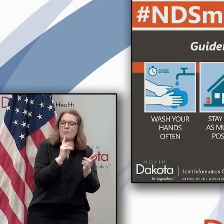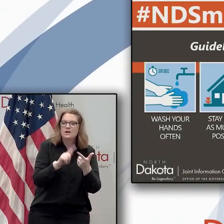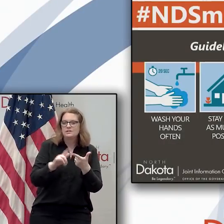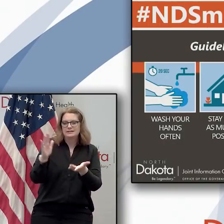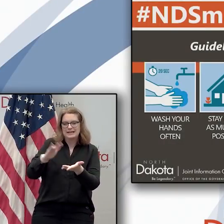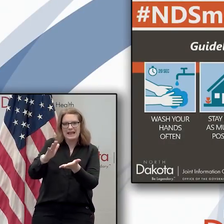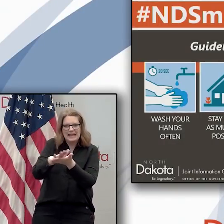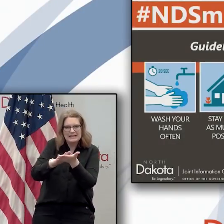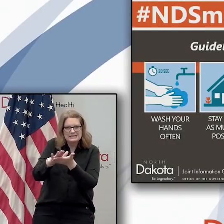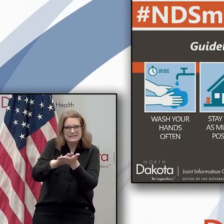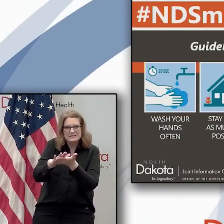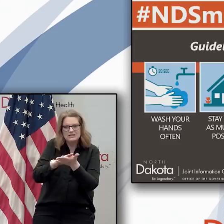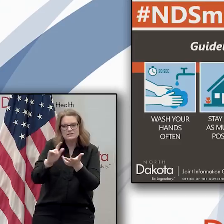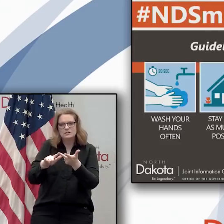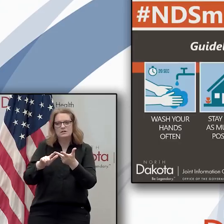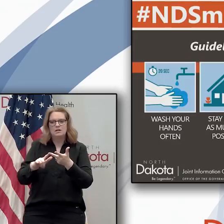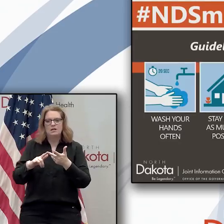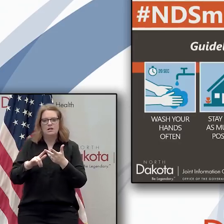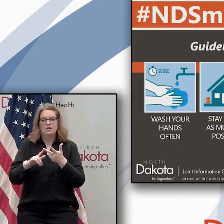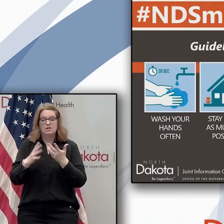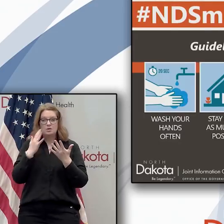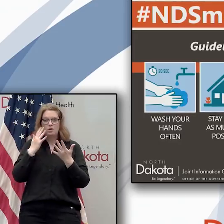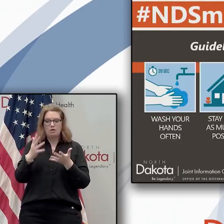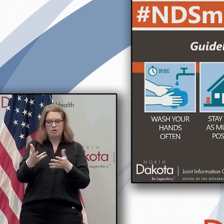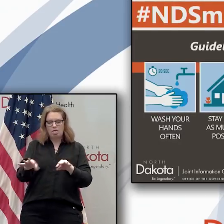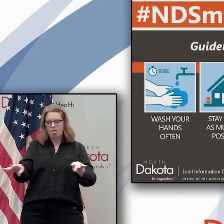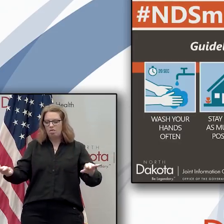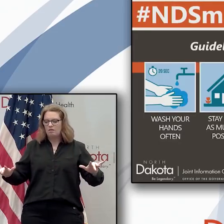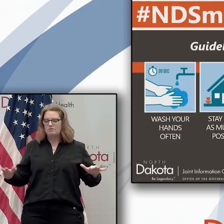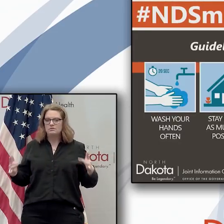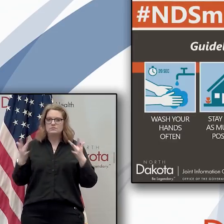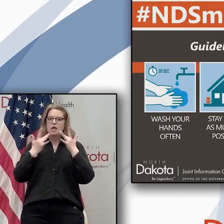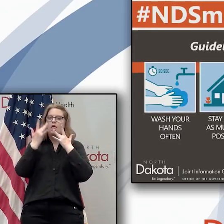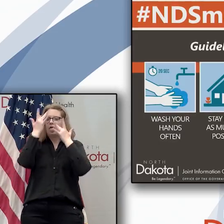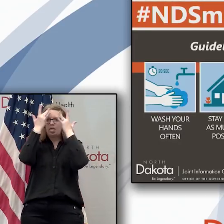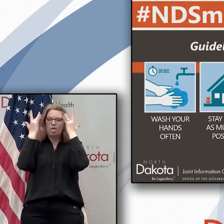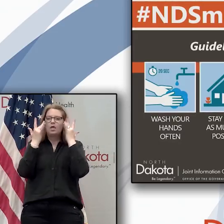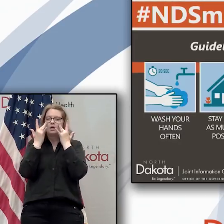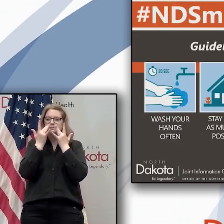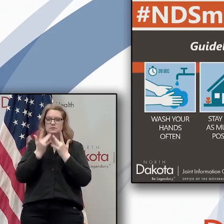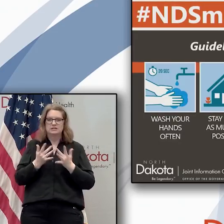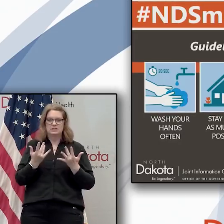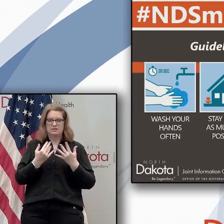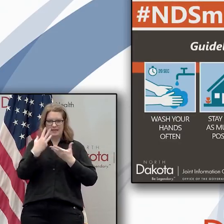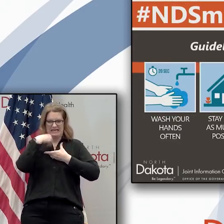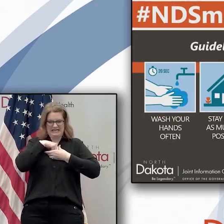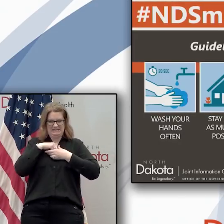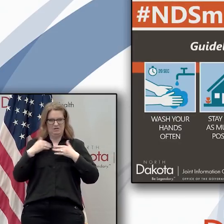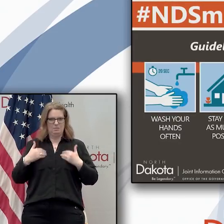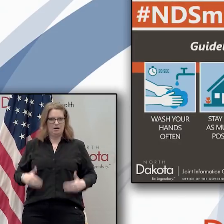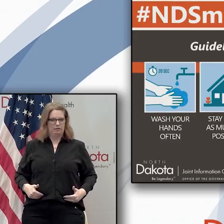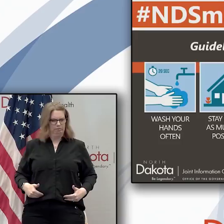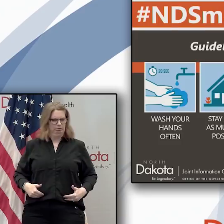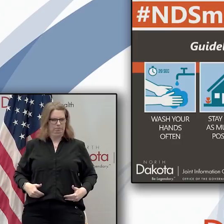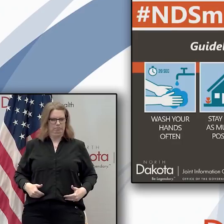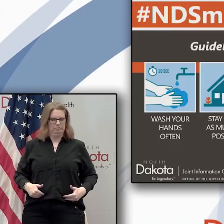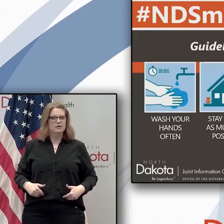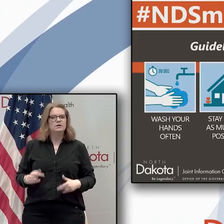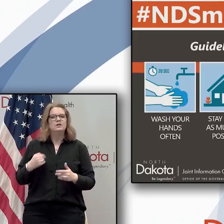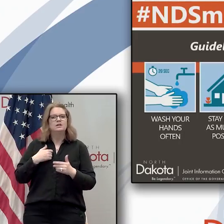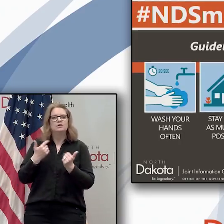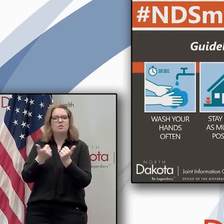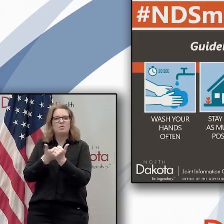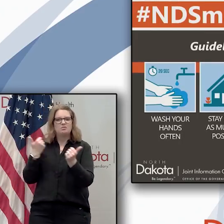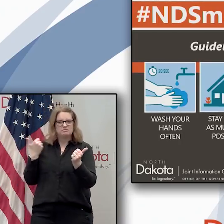hand sanitizer. Avoid touching your eyes, nose, and mouth, because that's how the virus can get into your system. Avoid close contact with